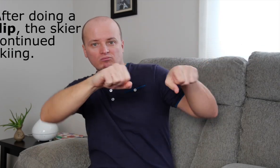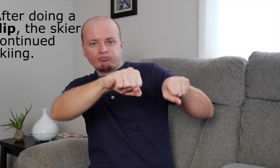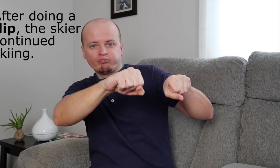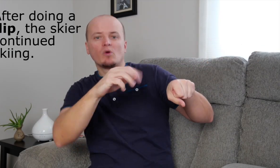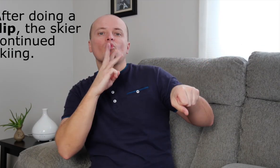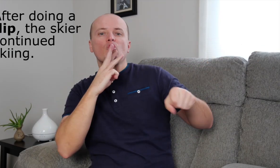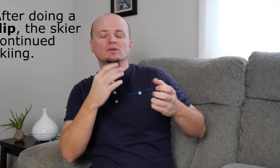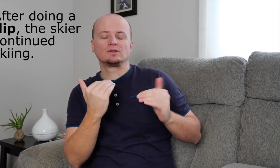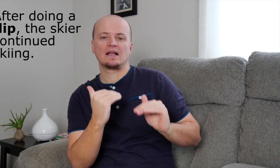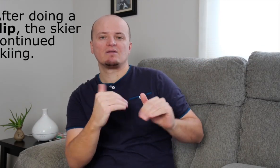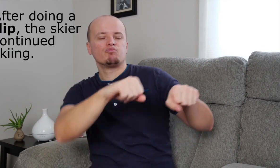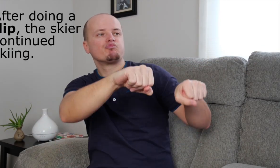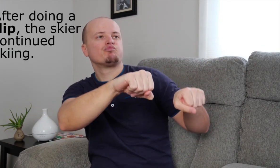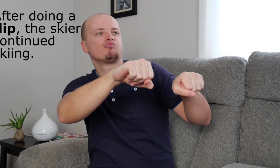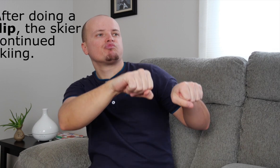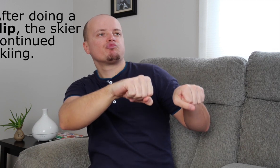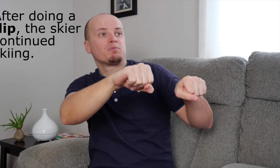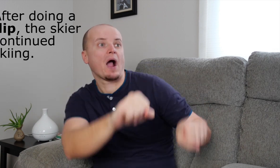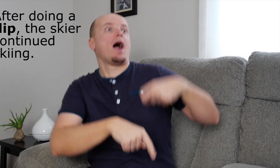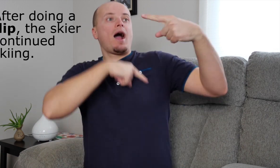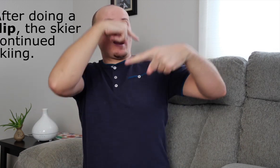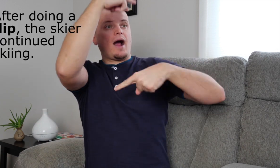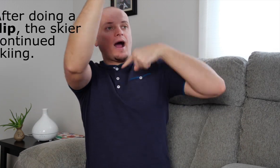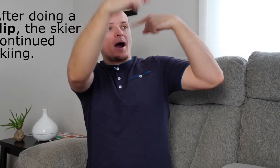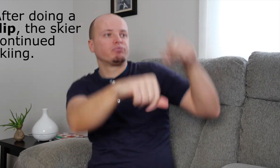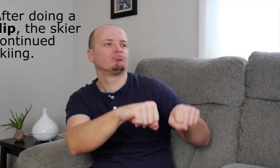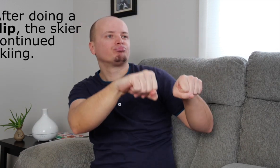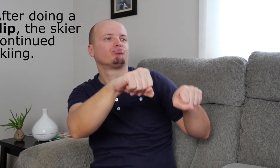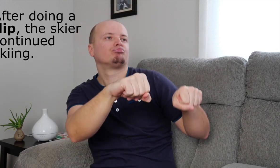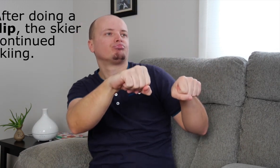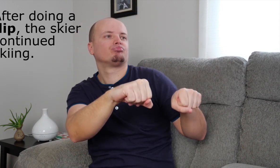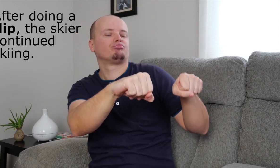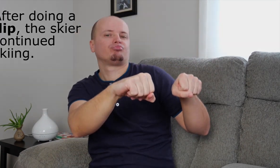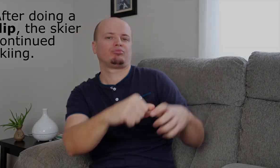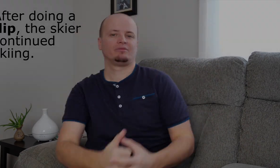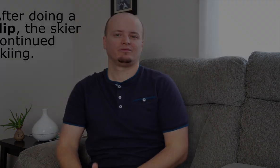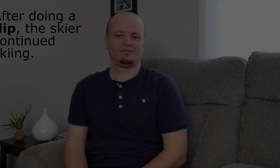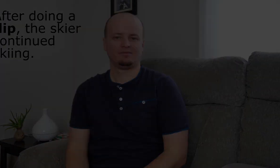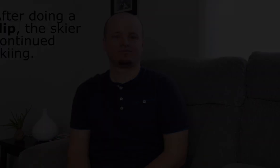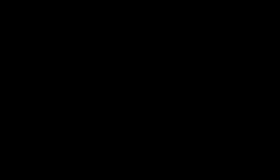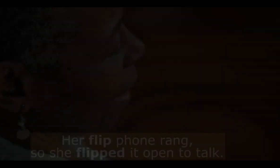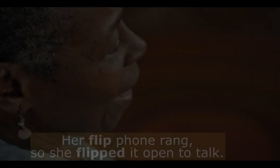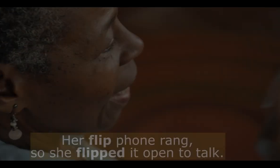The boat is pulling a water skier. The person does a flip and continues skiing.